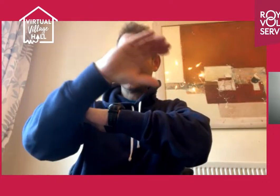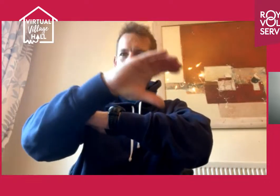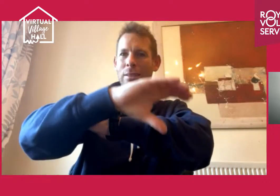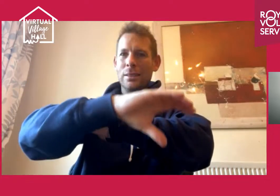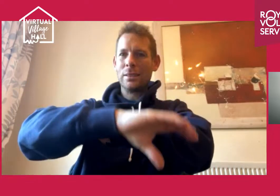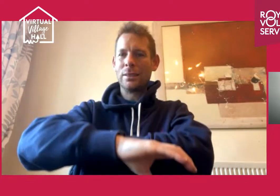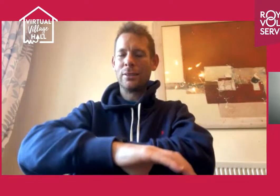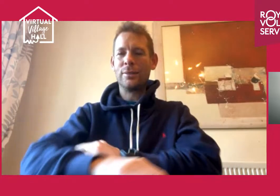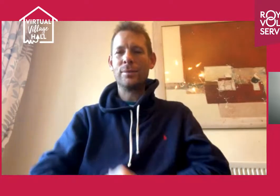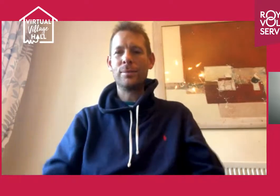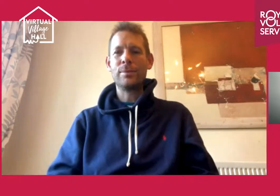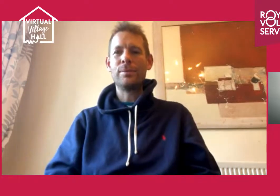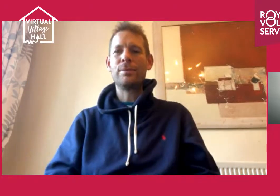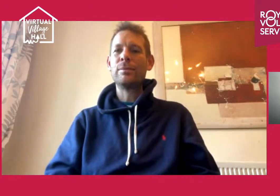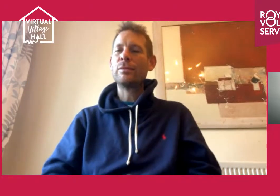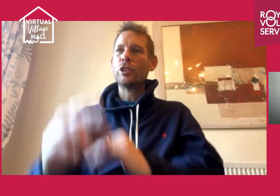And sunset,